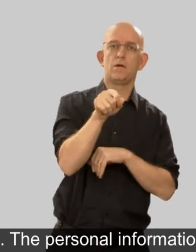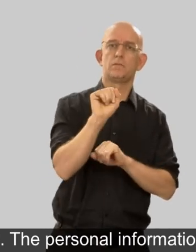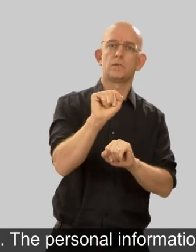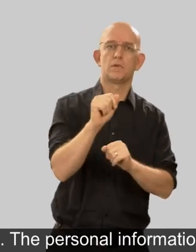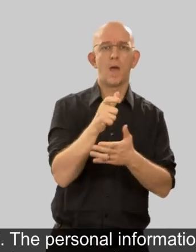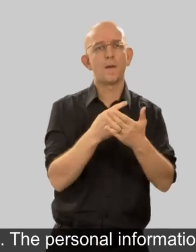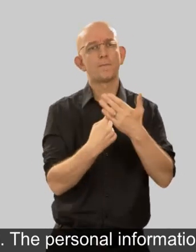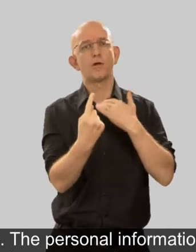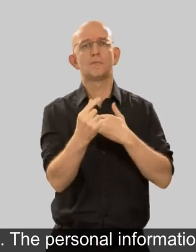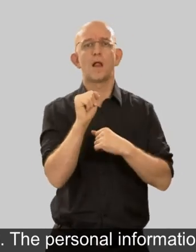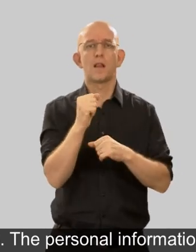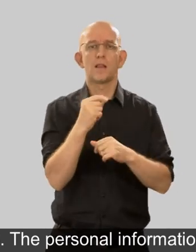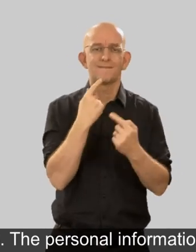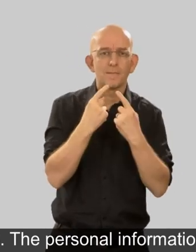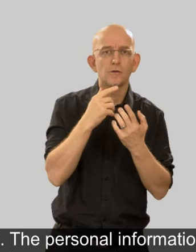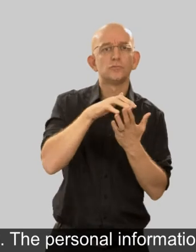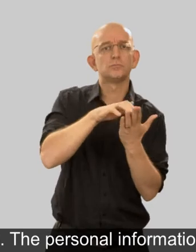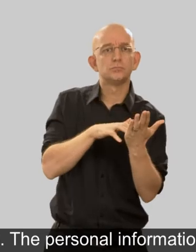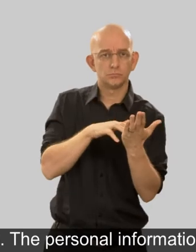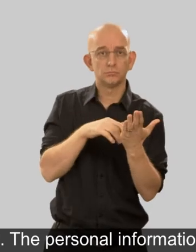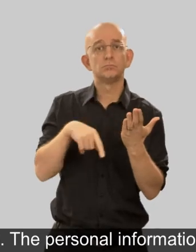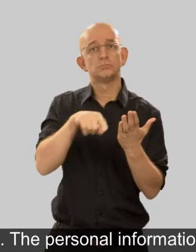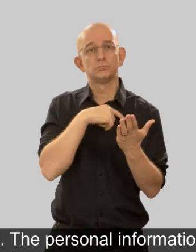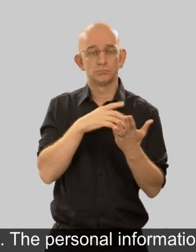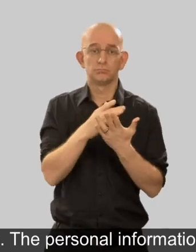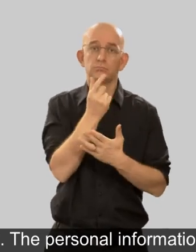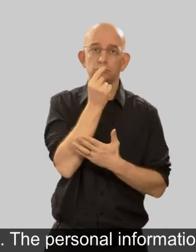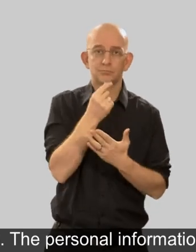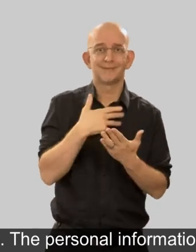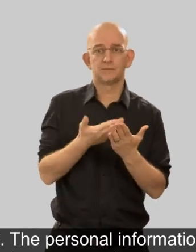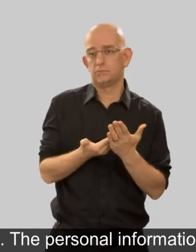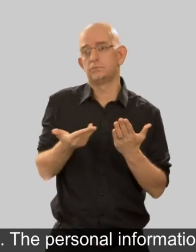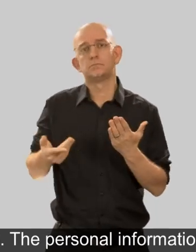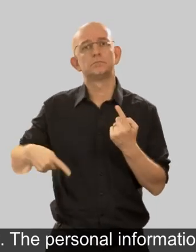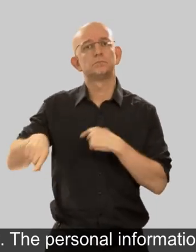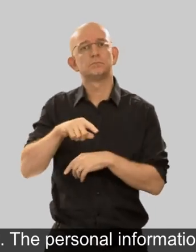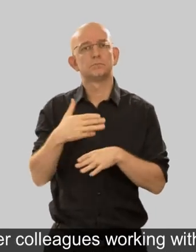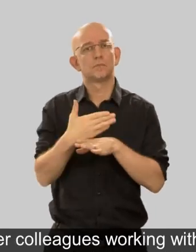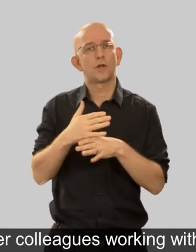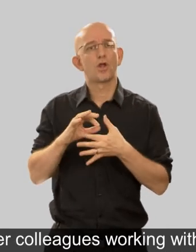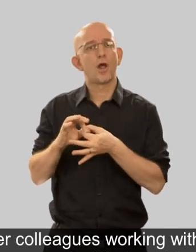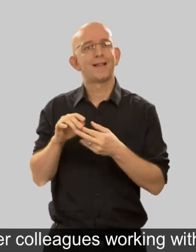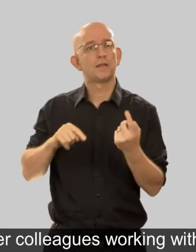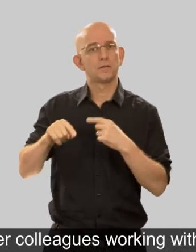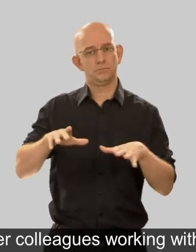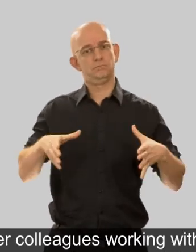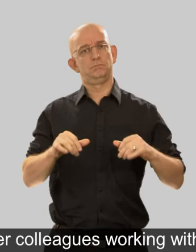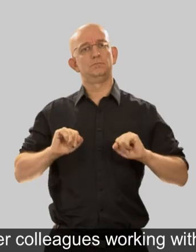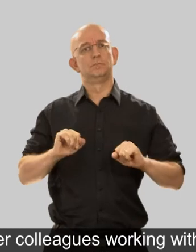The personal information you send us may need to be passed to other colleagues working within